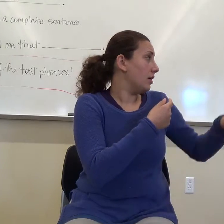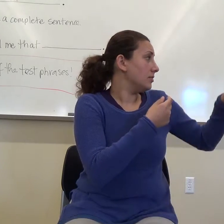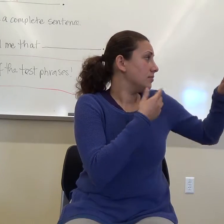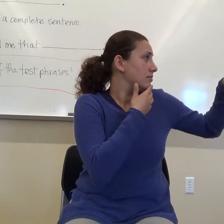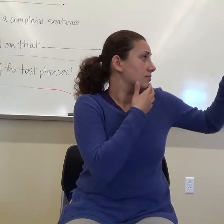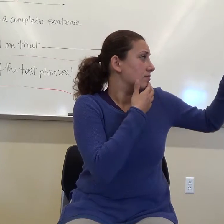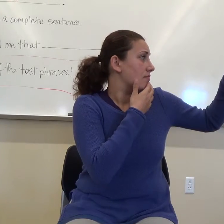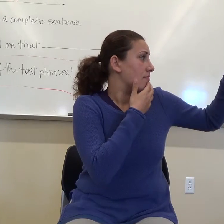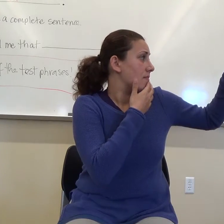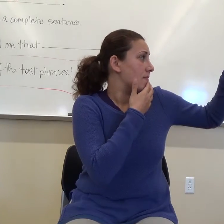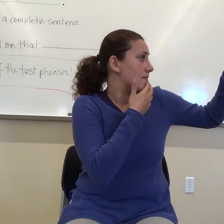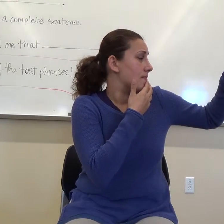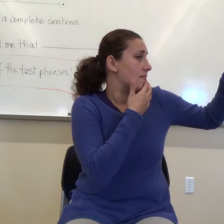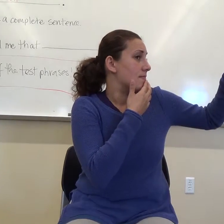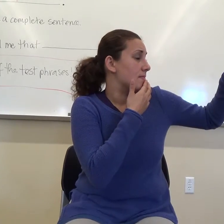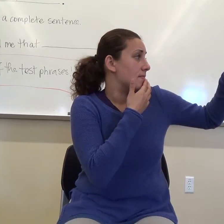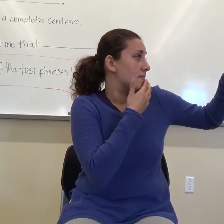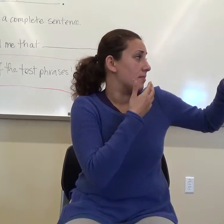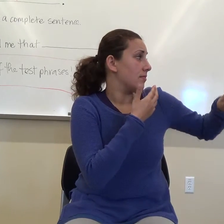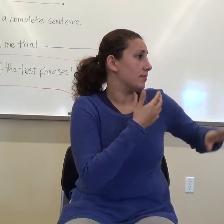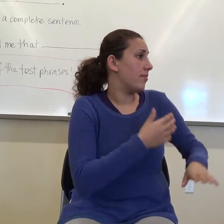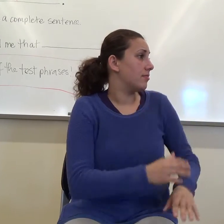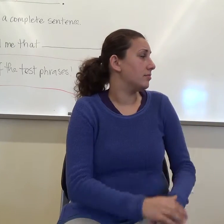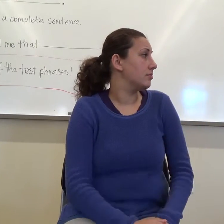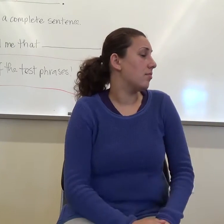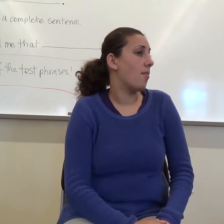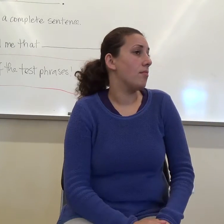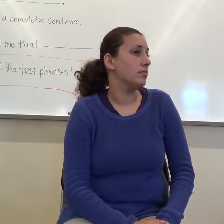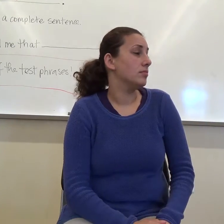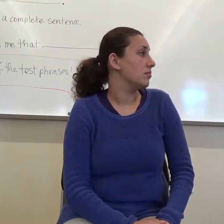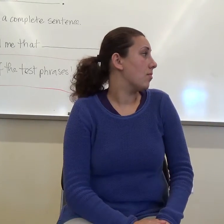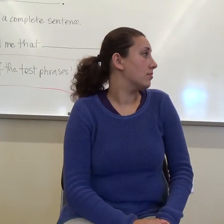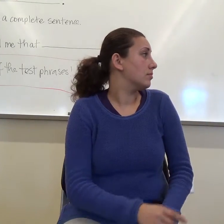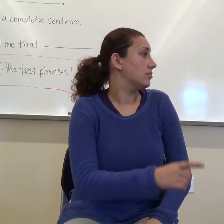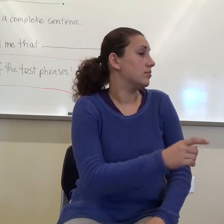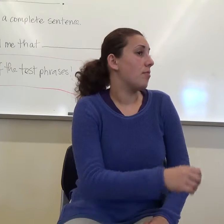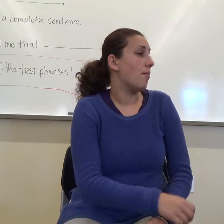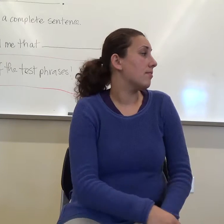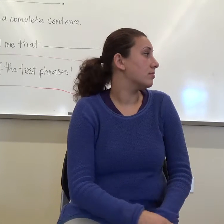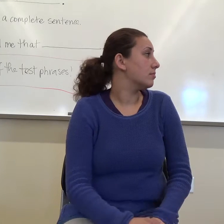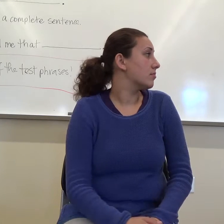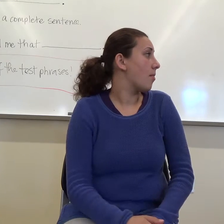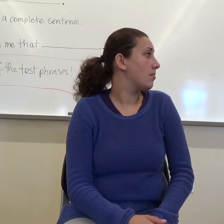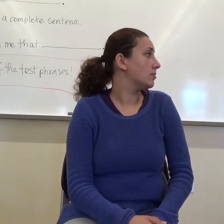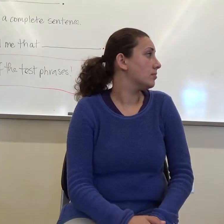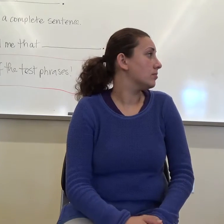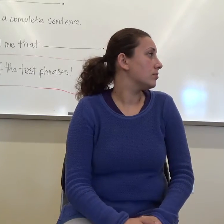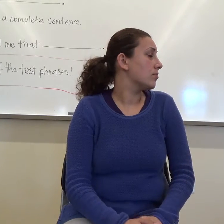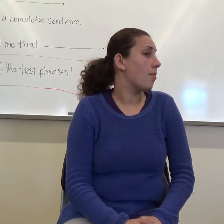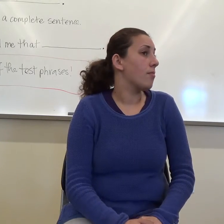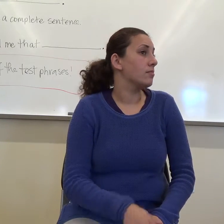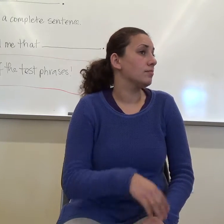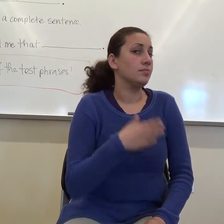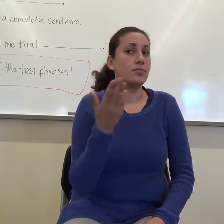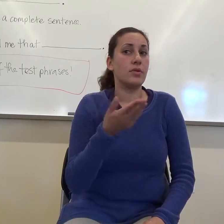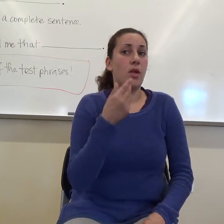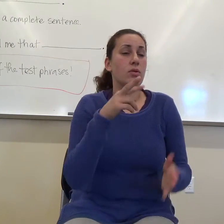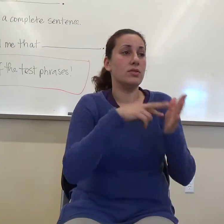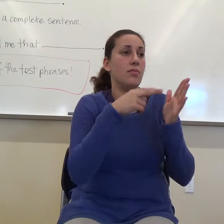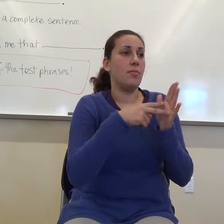sense? So the reason I'm glad you said that is for me to be able to tell you, that's what this means. I'm